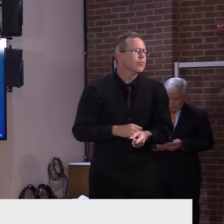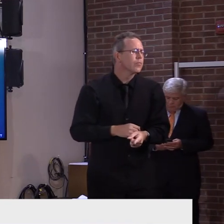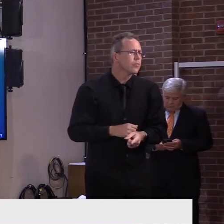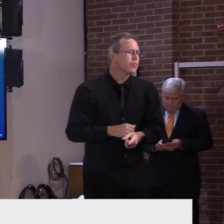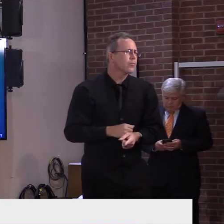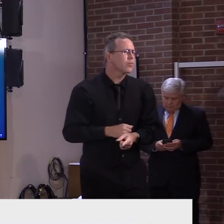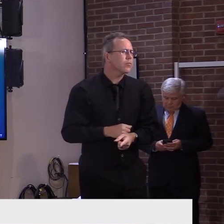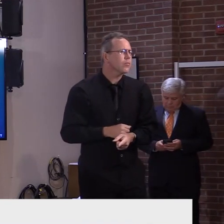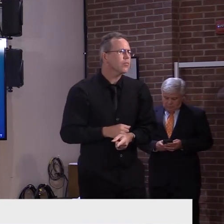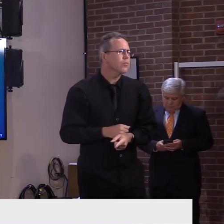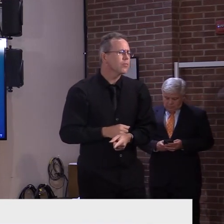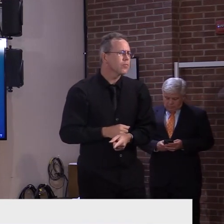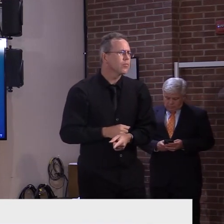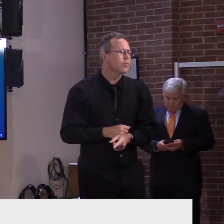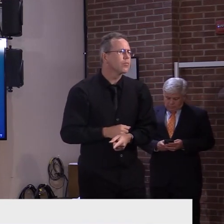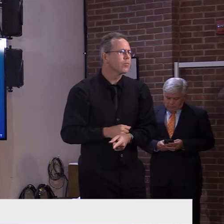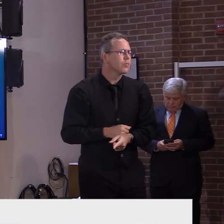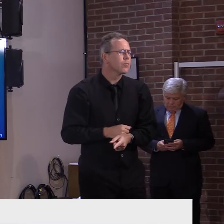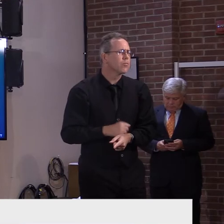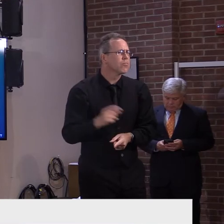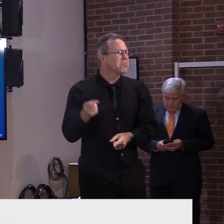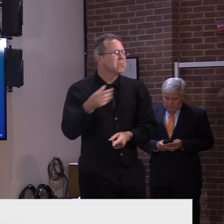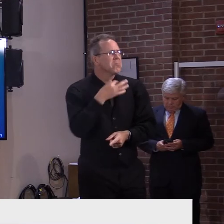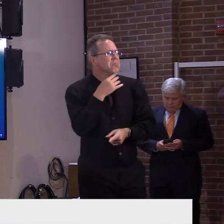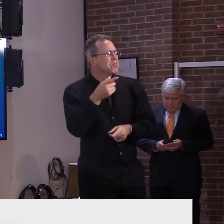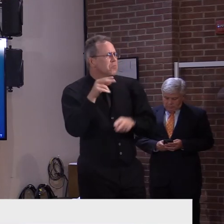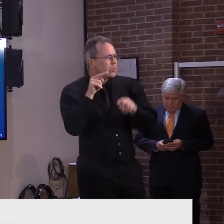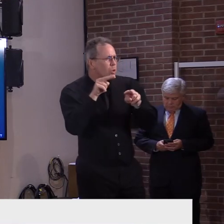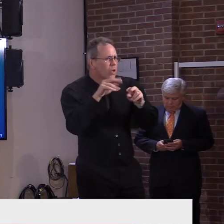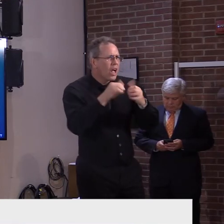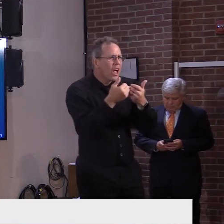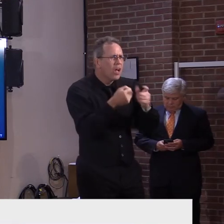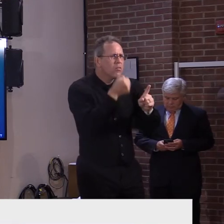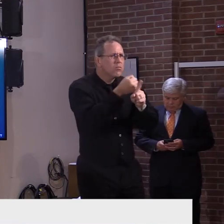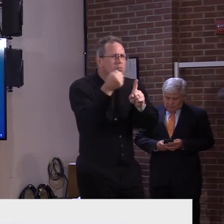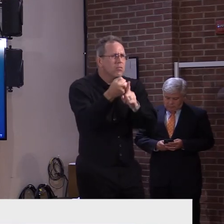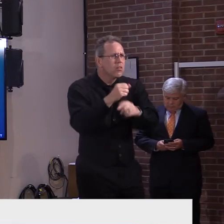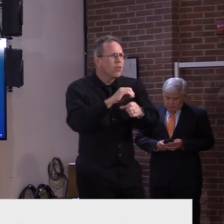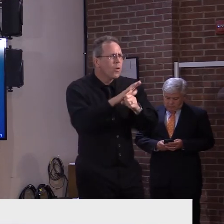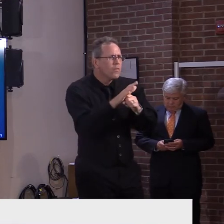going forward. Are either you or he concerned that OSHA, the federal